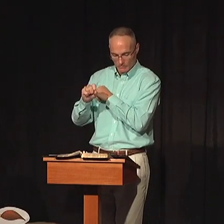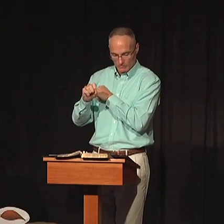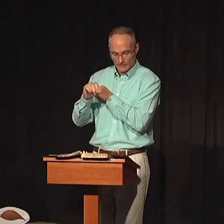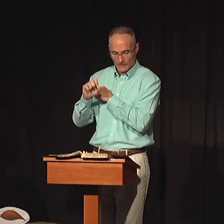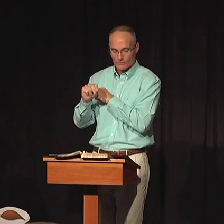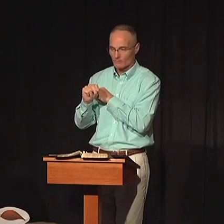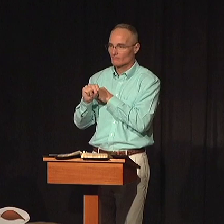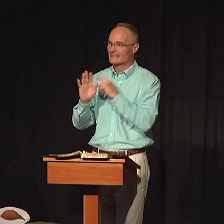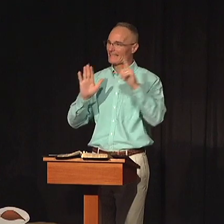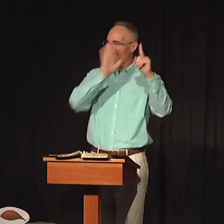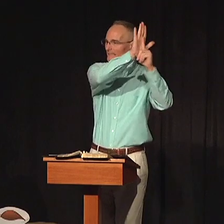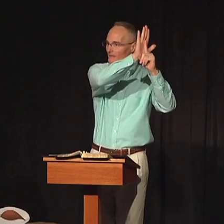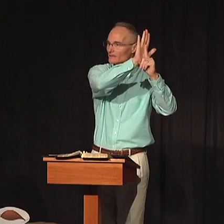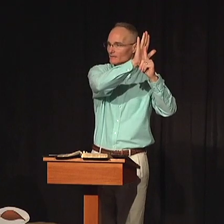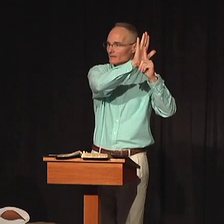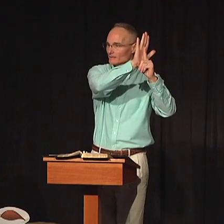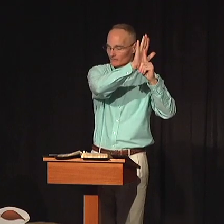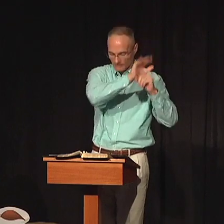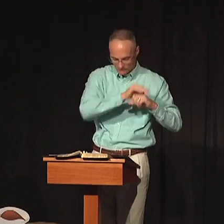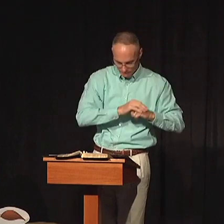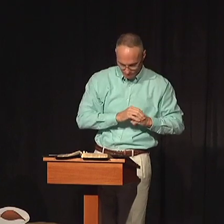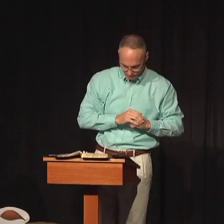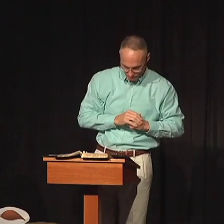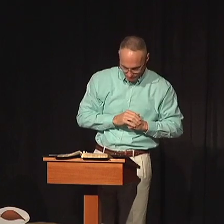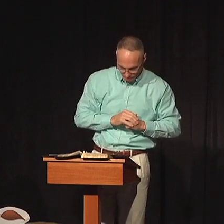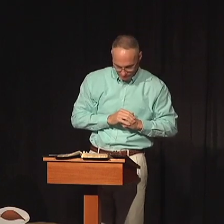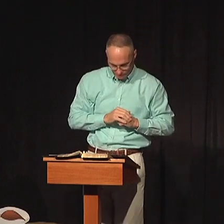own possession. You are his.